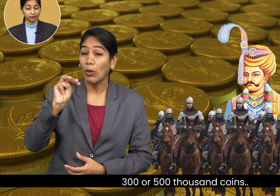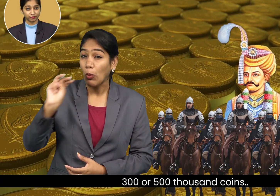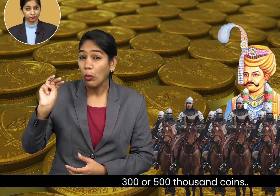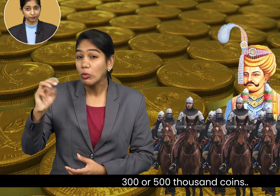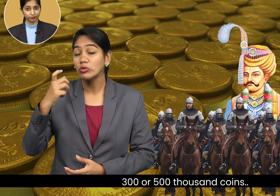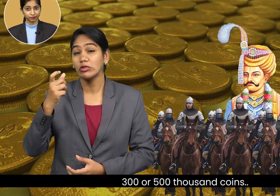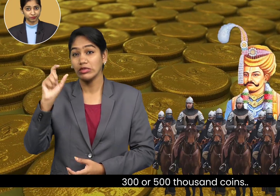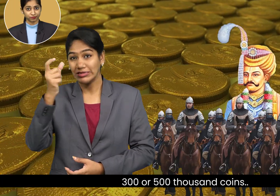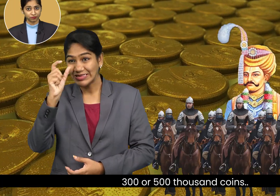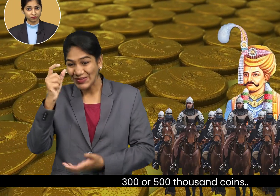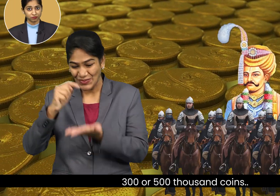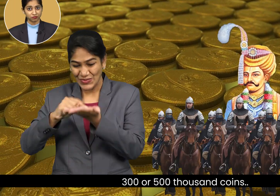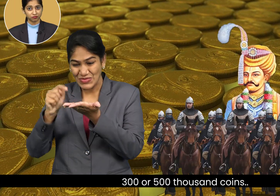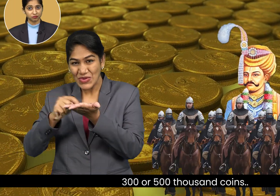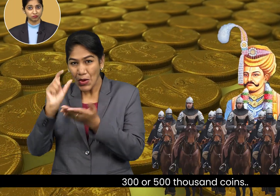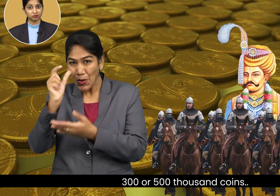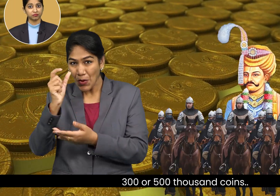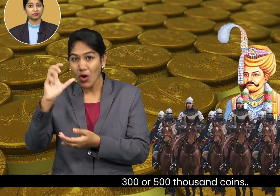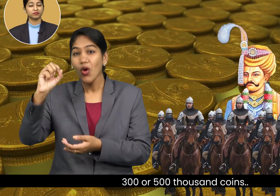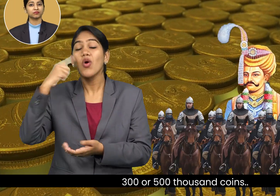coins.